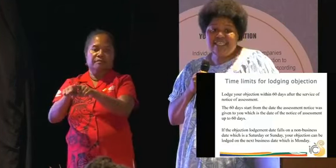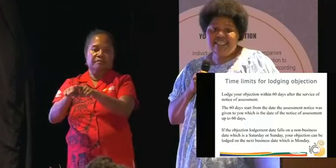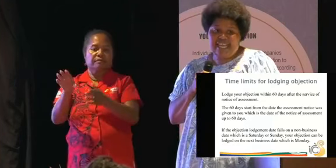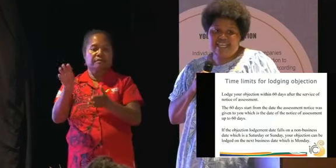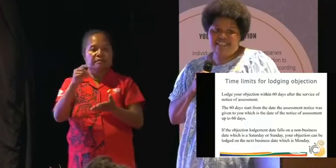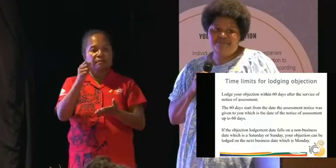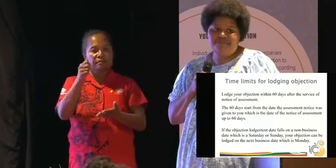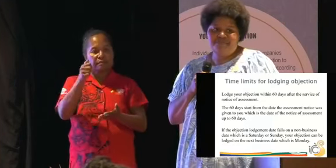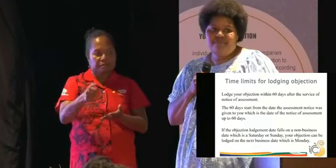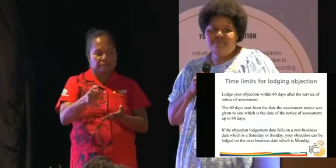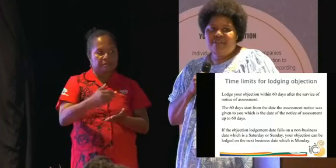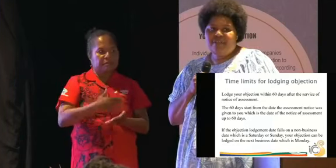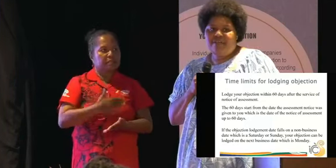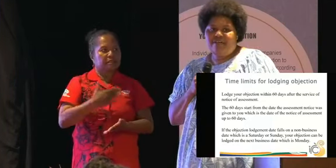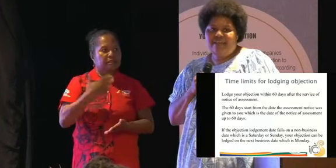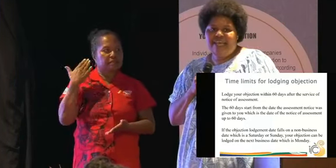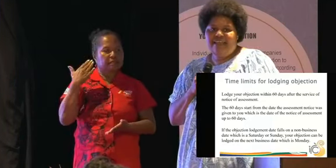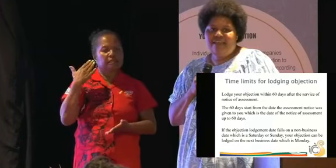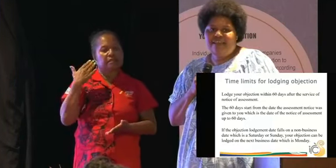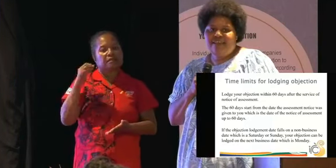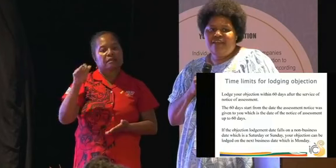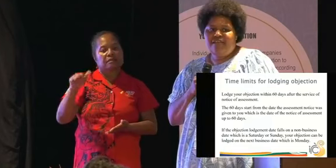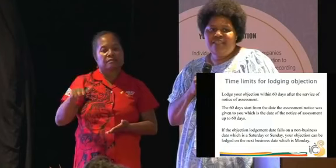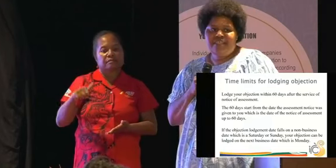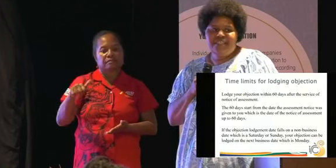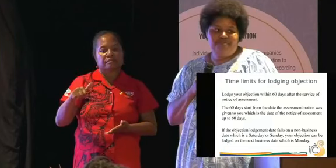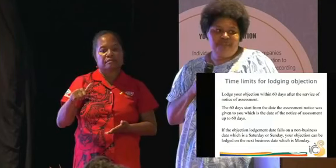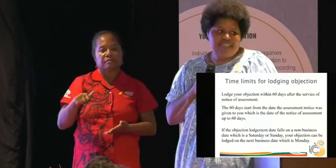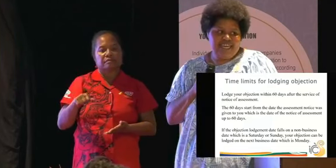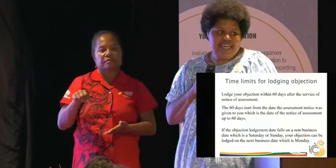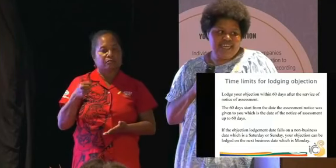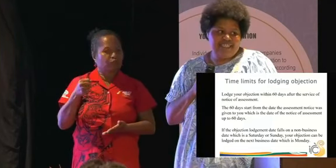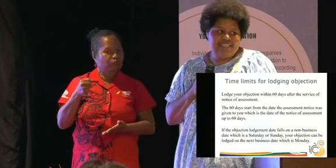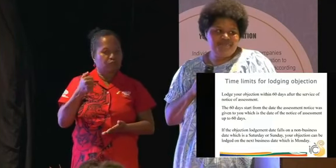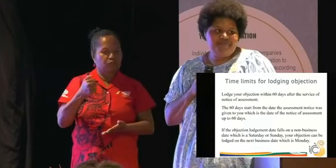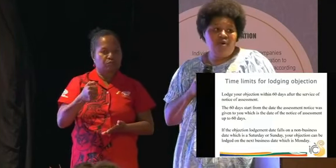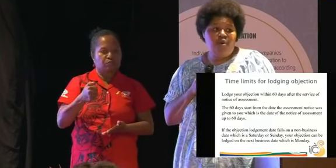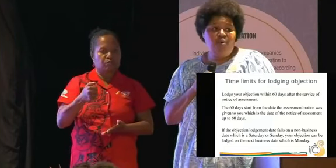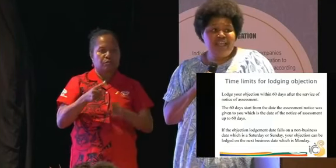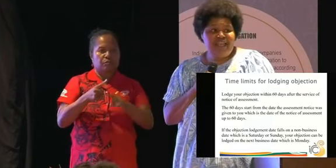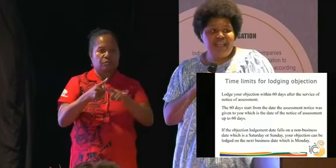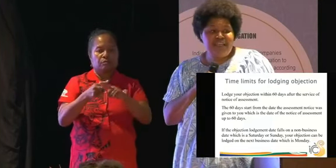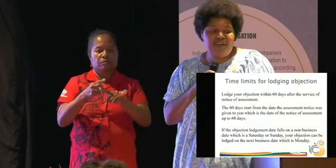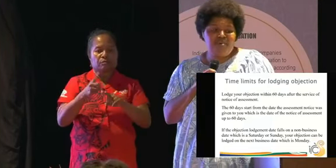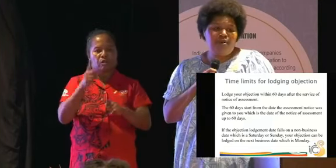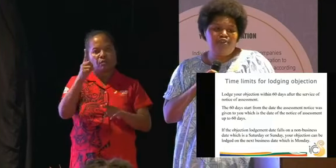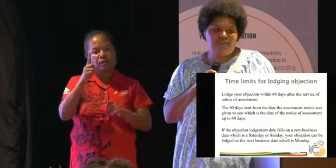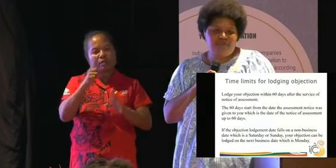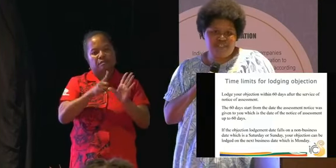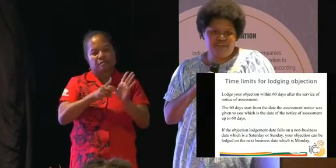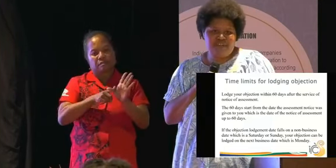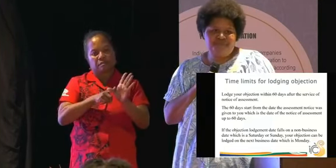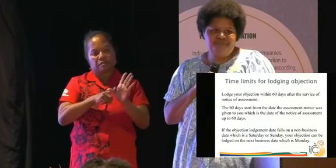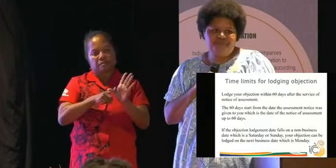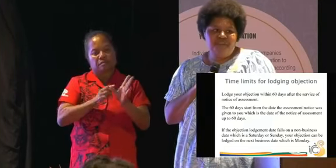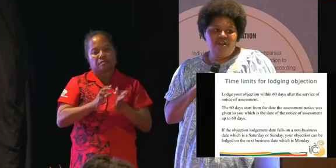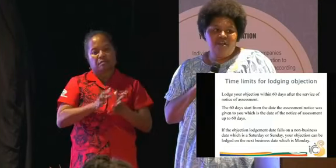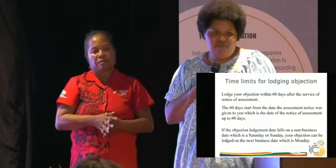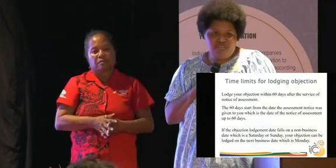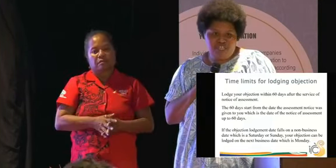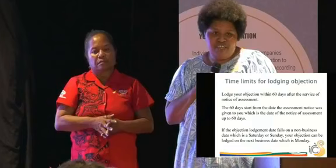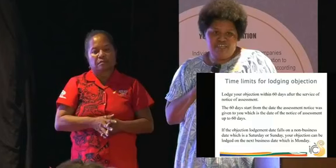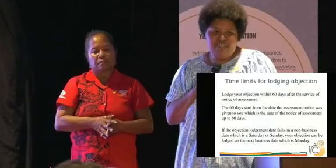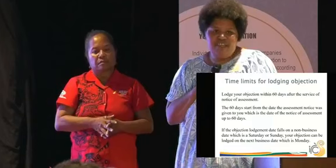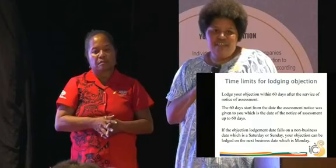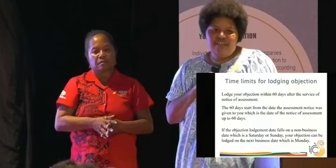exactly 60 days. Okay? Not 60 plus 30 days or 1 year, then you come and lodge the return,